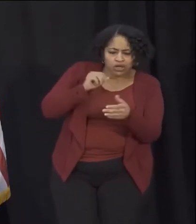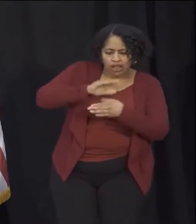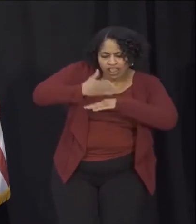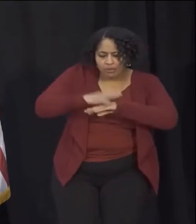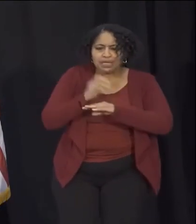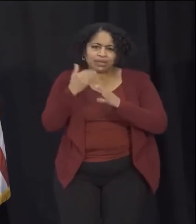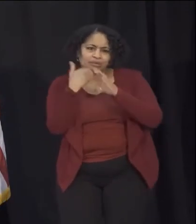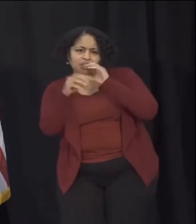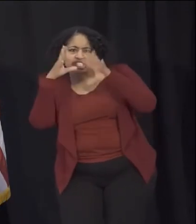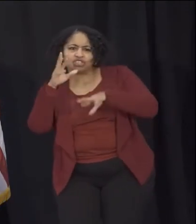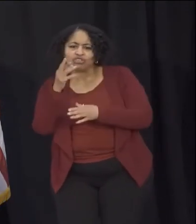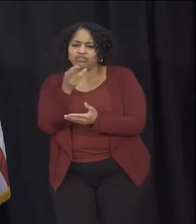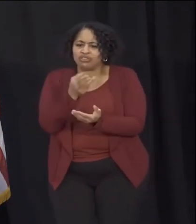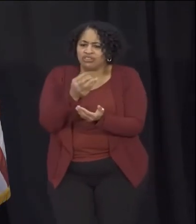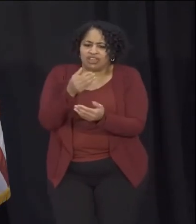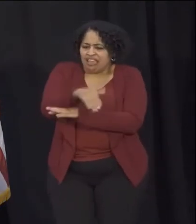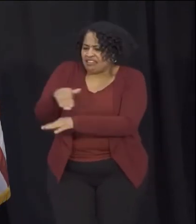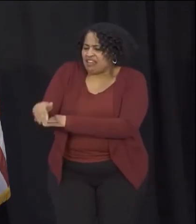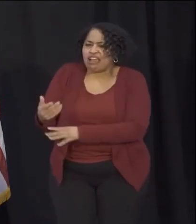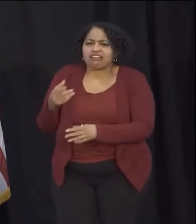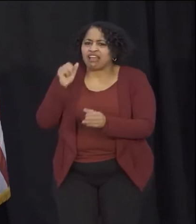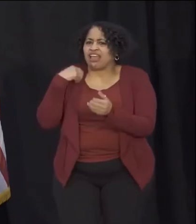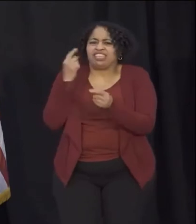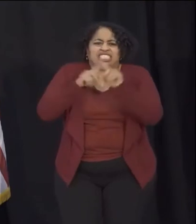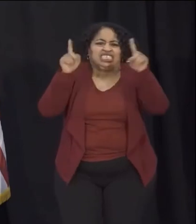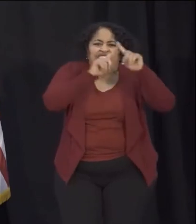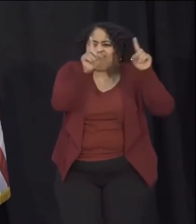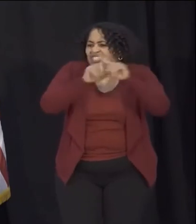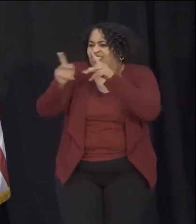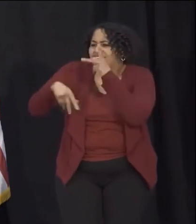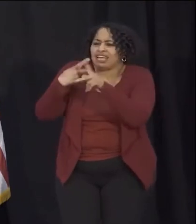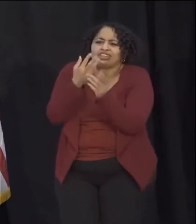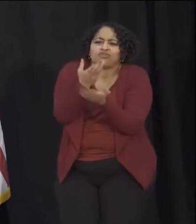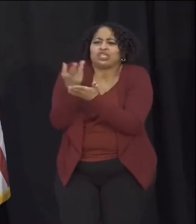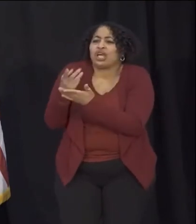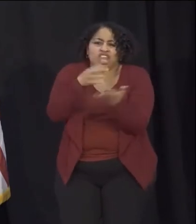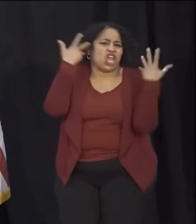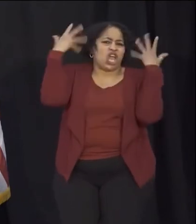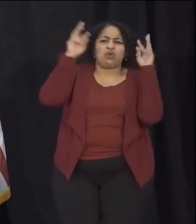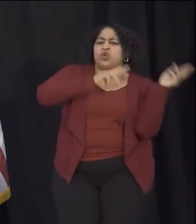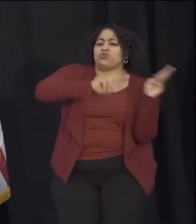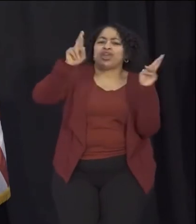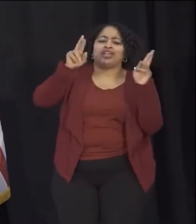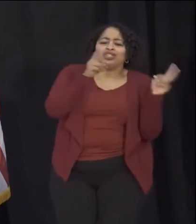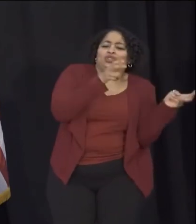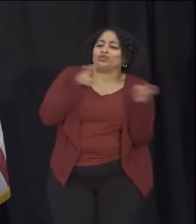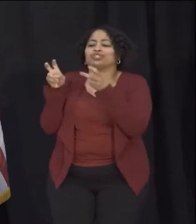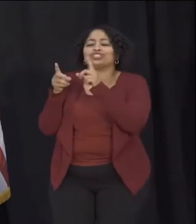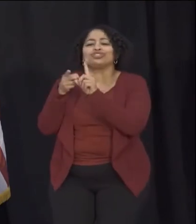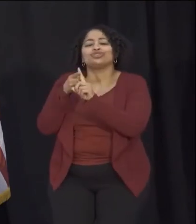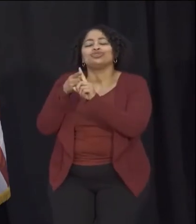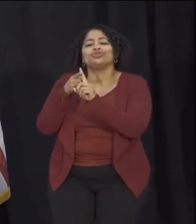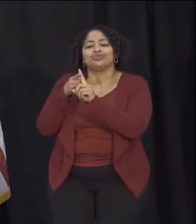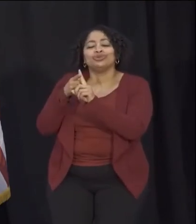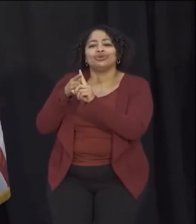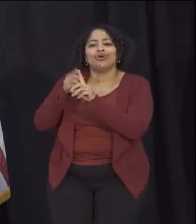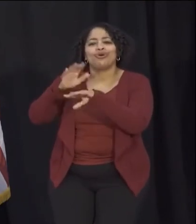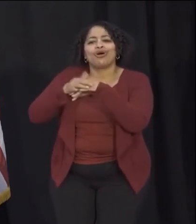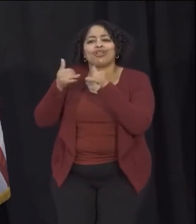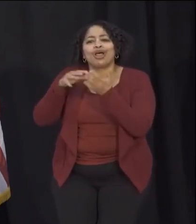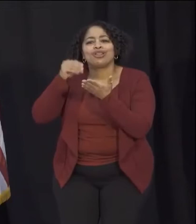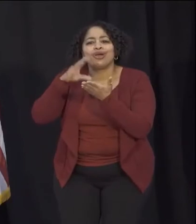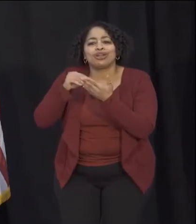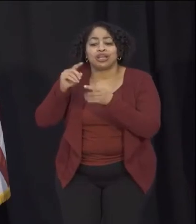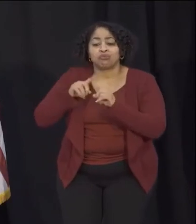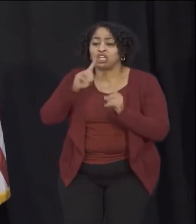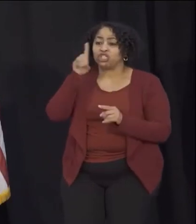They have all kinds of resources. They were ready to switch over because they were so advanced. But if the Detroit public schools